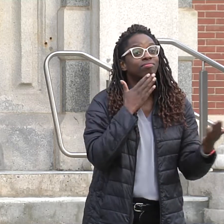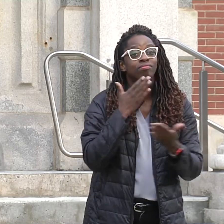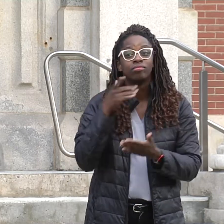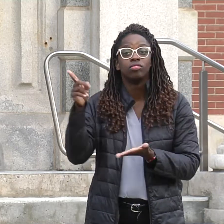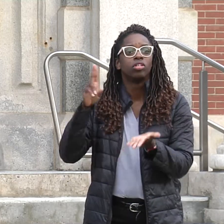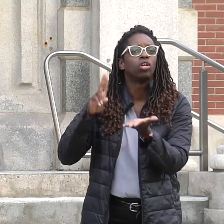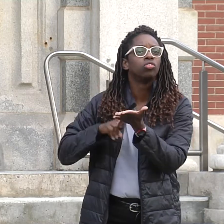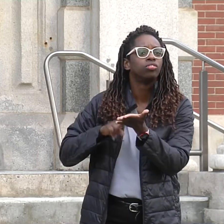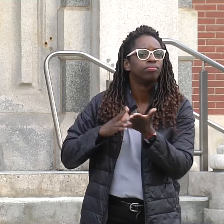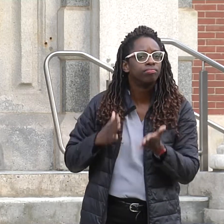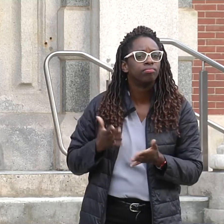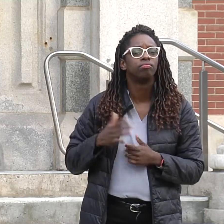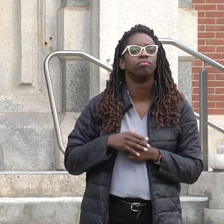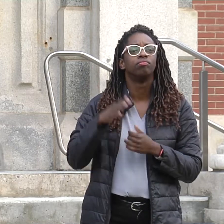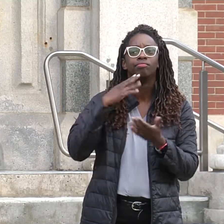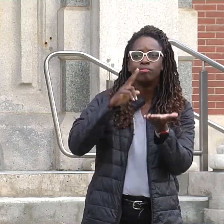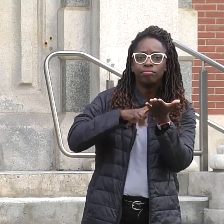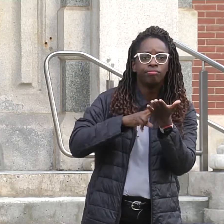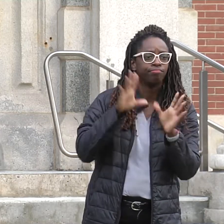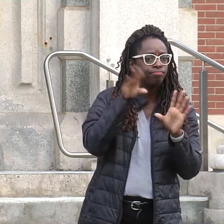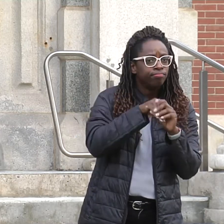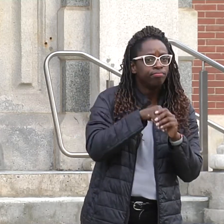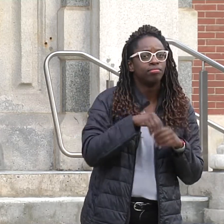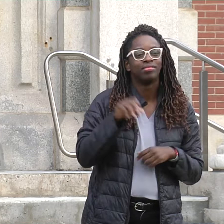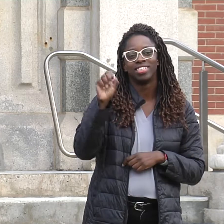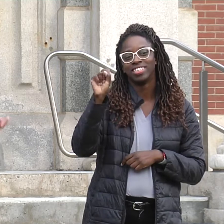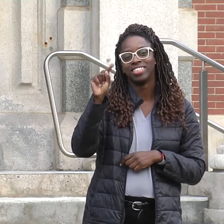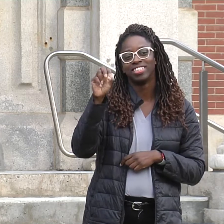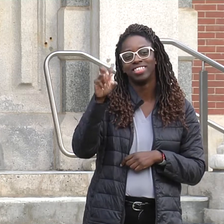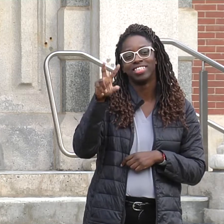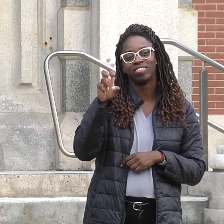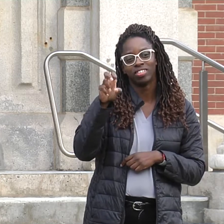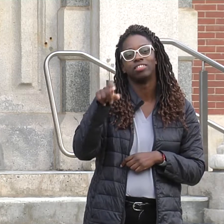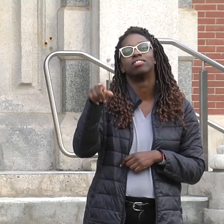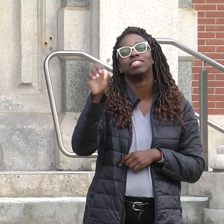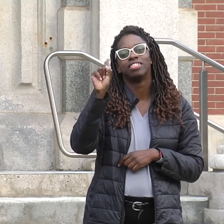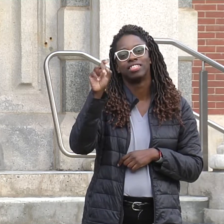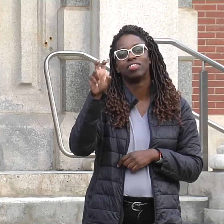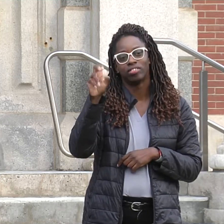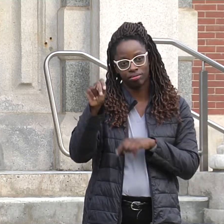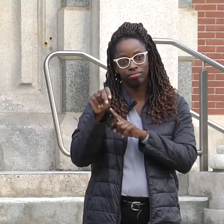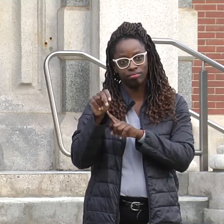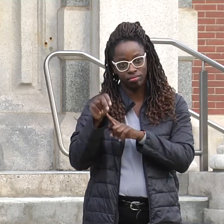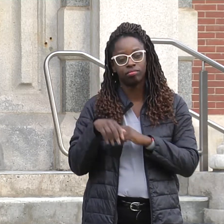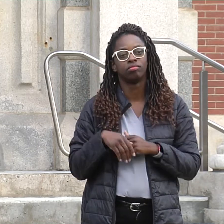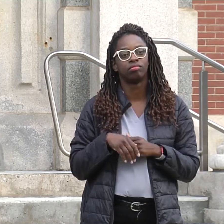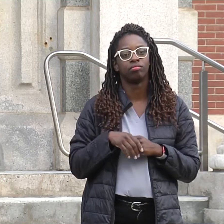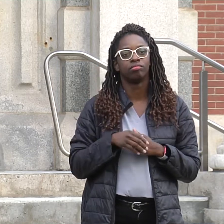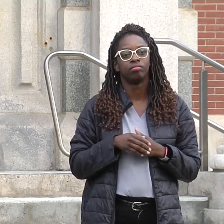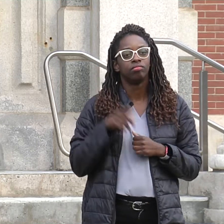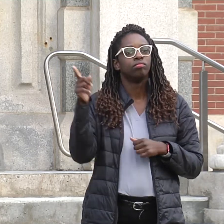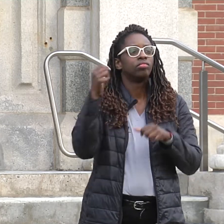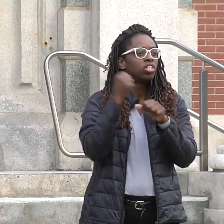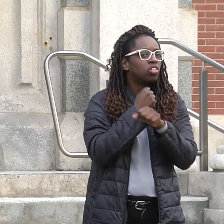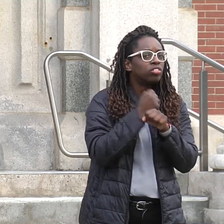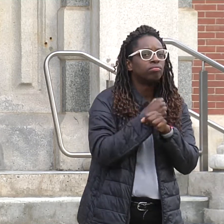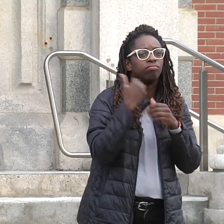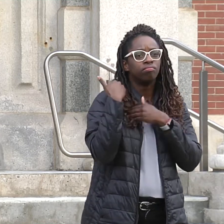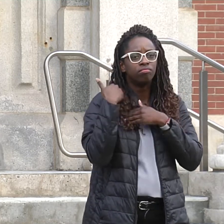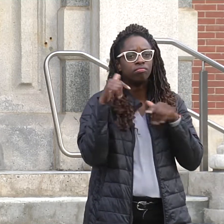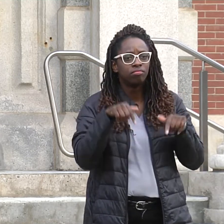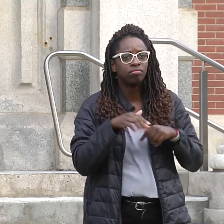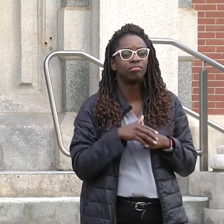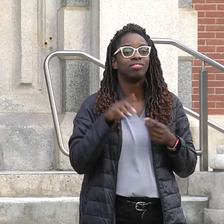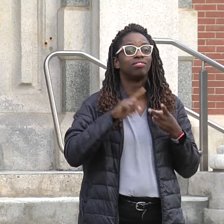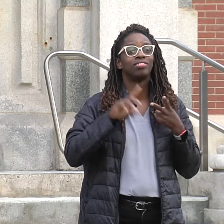project. Steve Sullivan from Celtic Contracting, who did all the form work. I want to thank Dan Kendall and Sincere Metalworks and